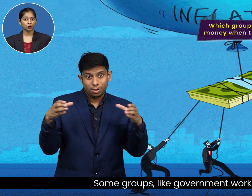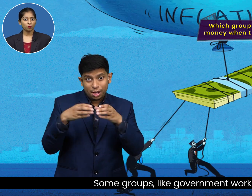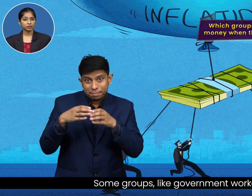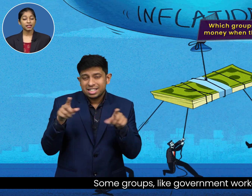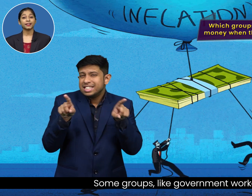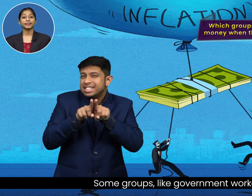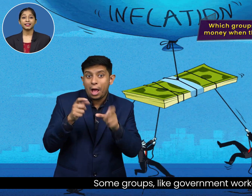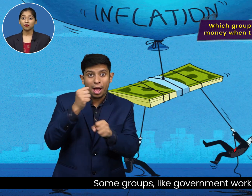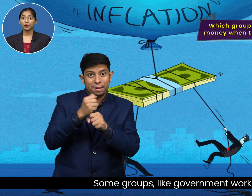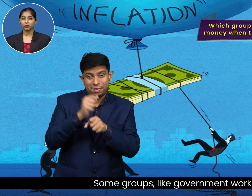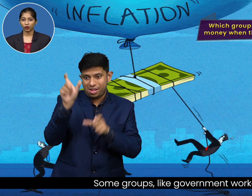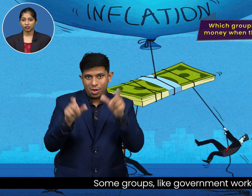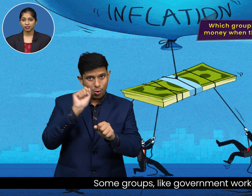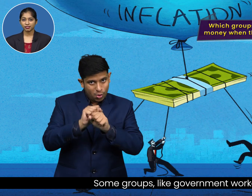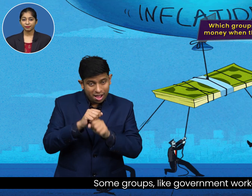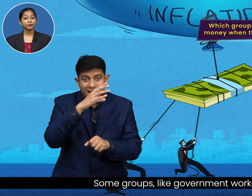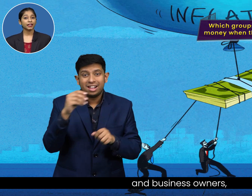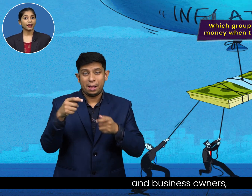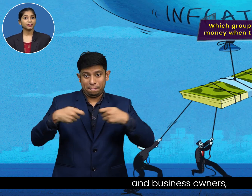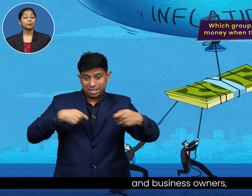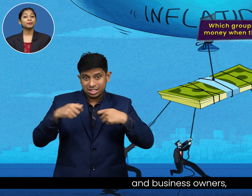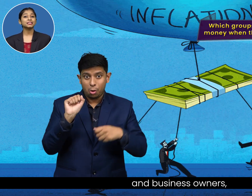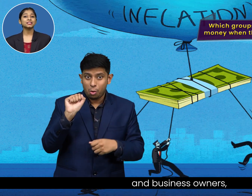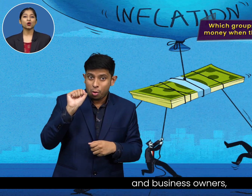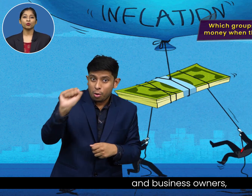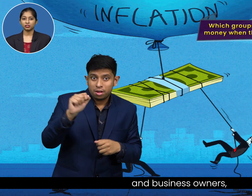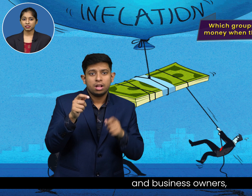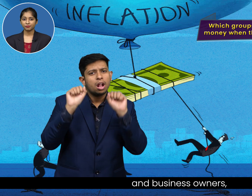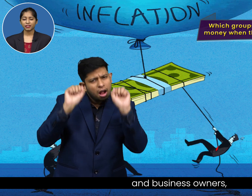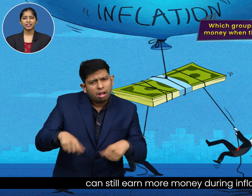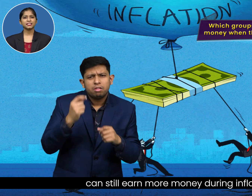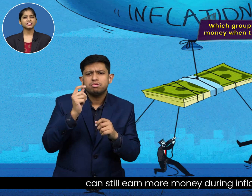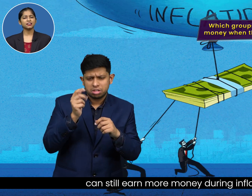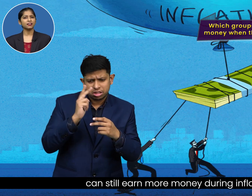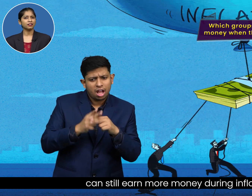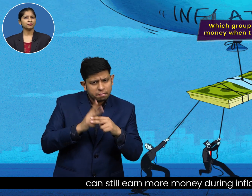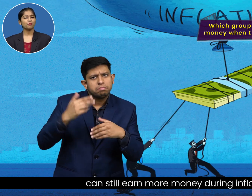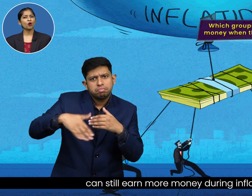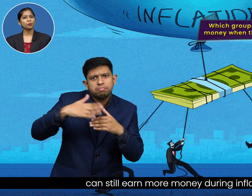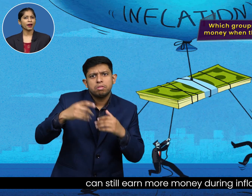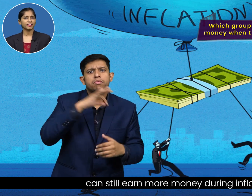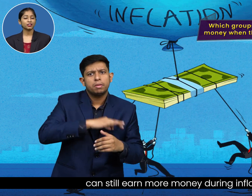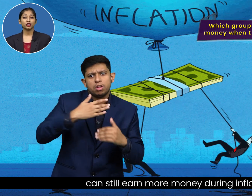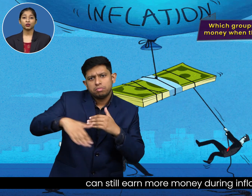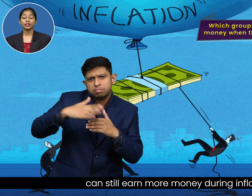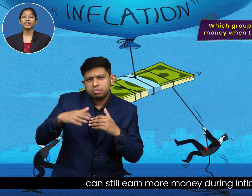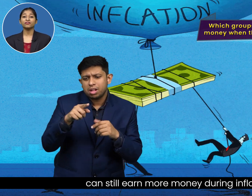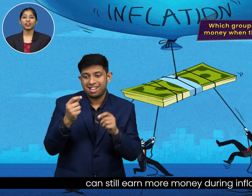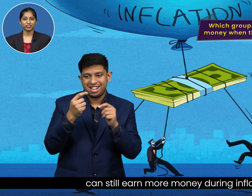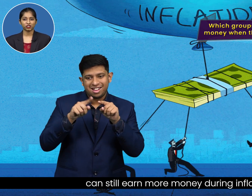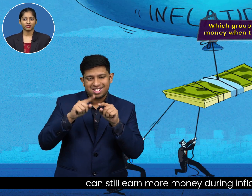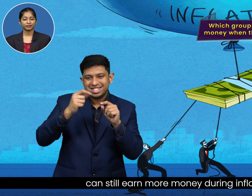Some groups like government workers and business owners can still earn more money